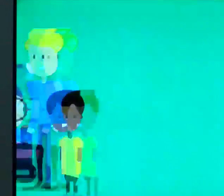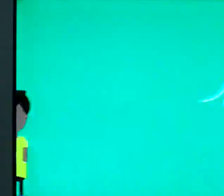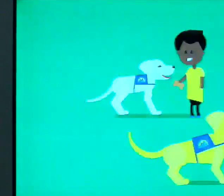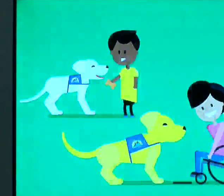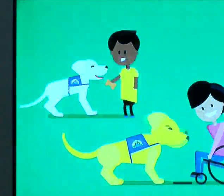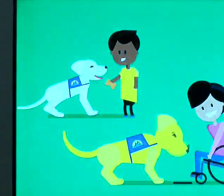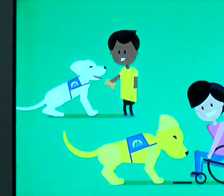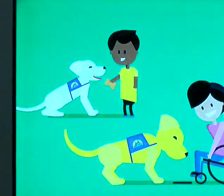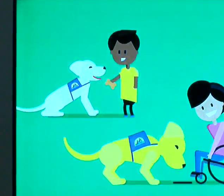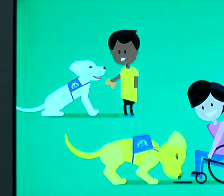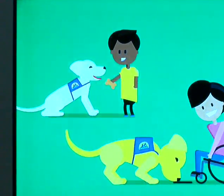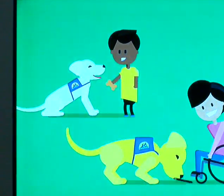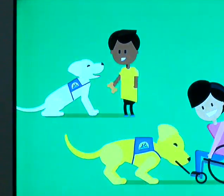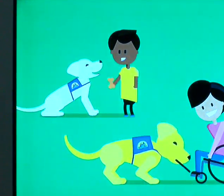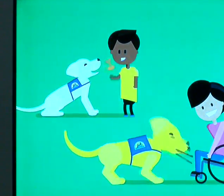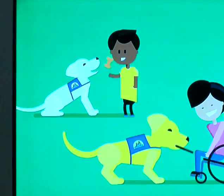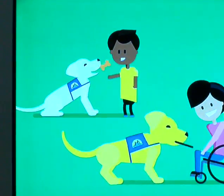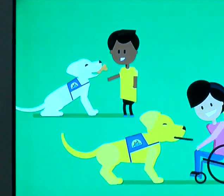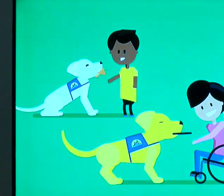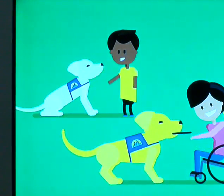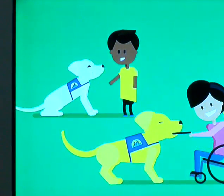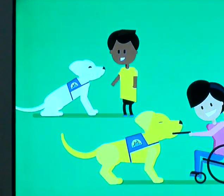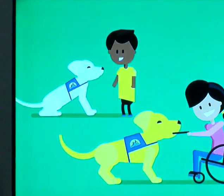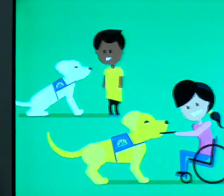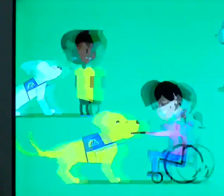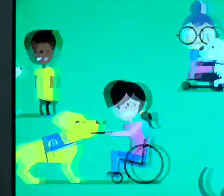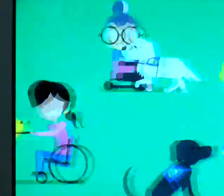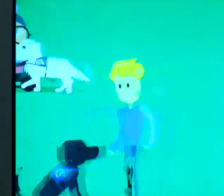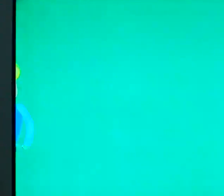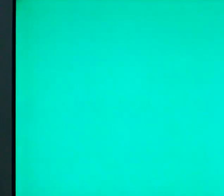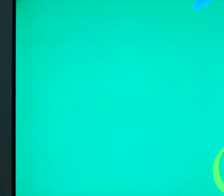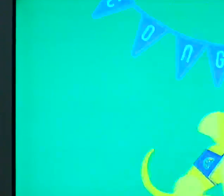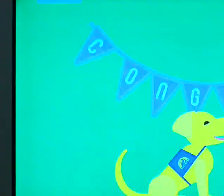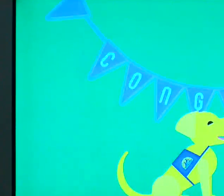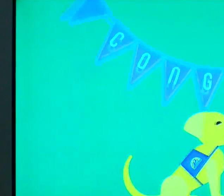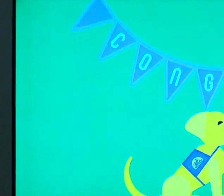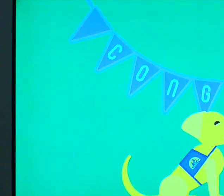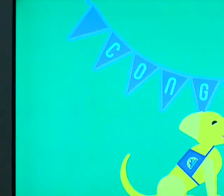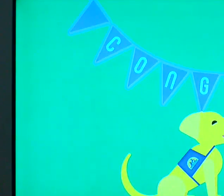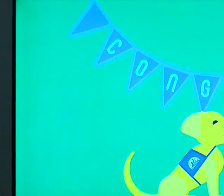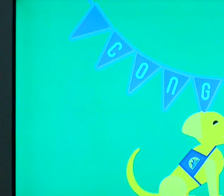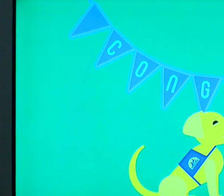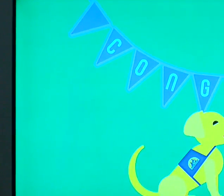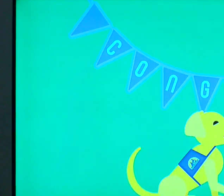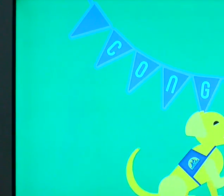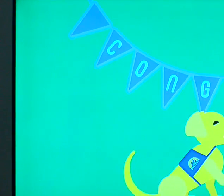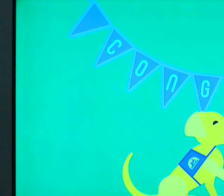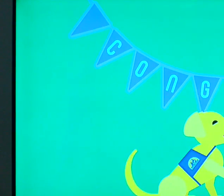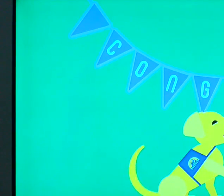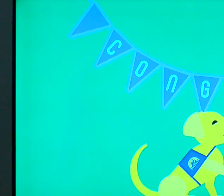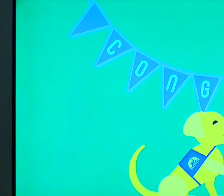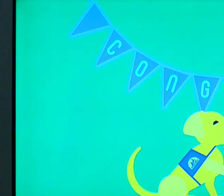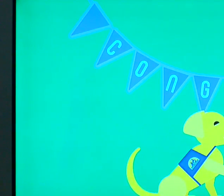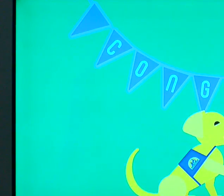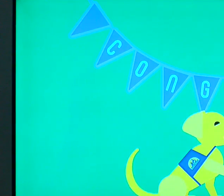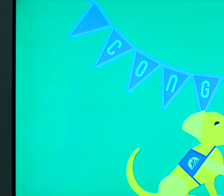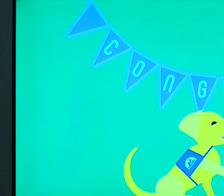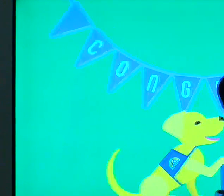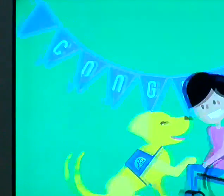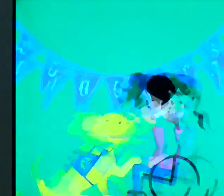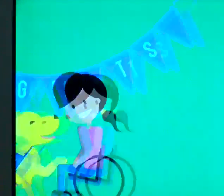Here at team training, the newly matched team learn to work together and training continues until they graduate as new